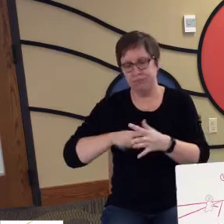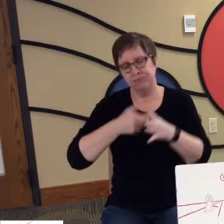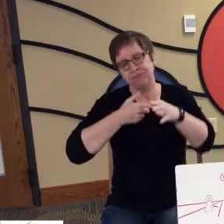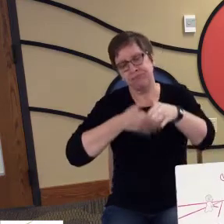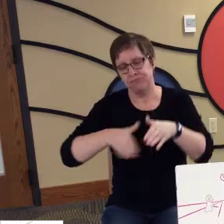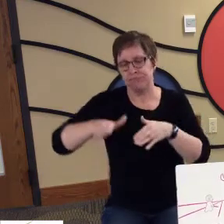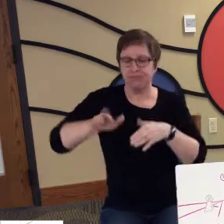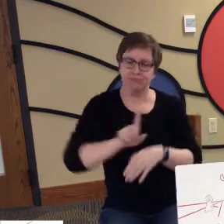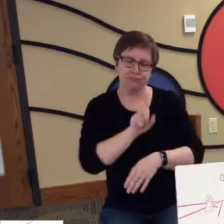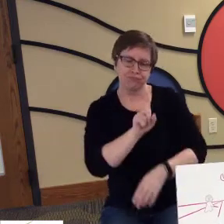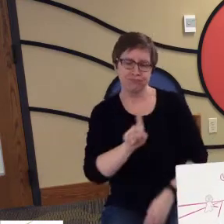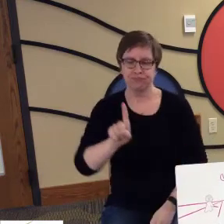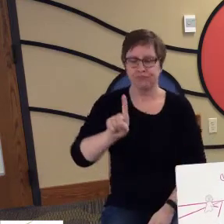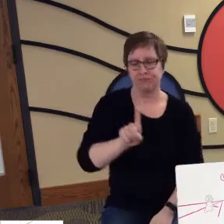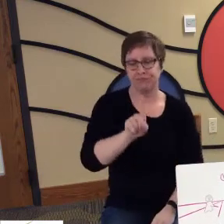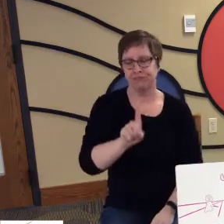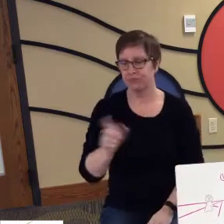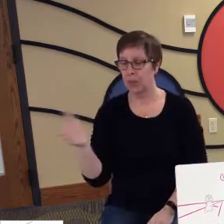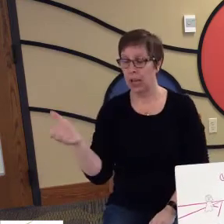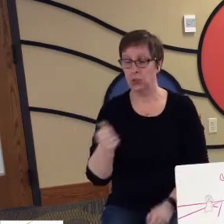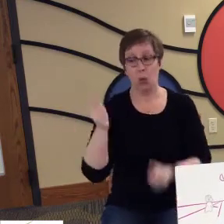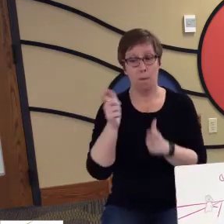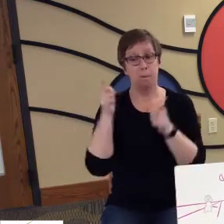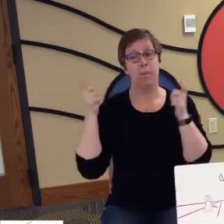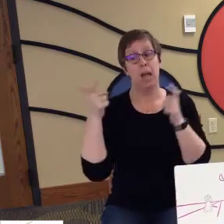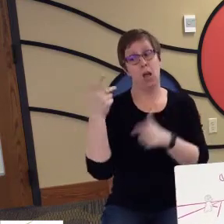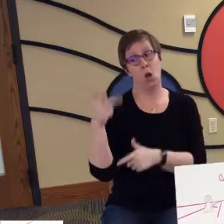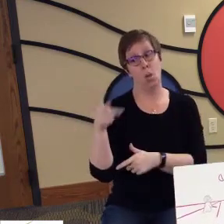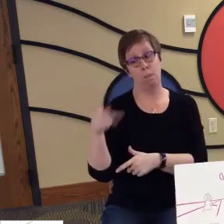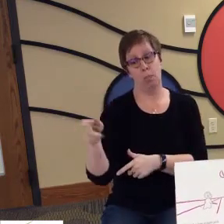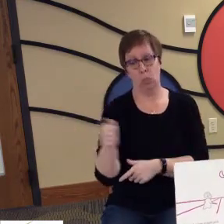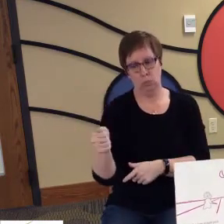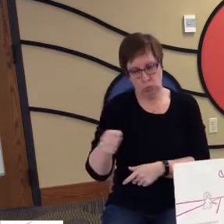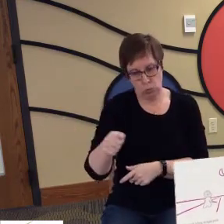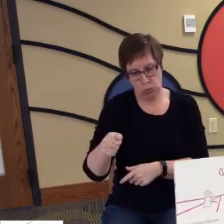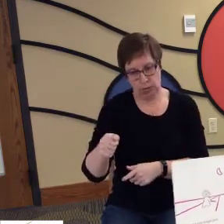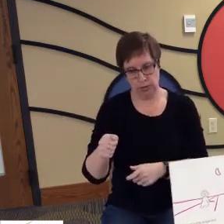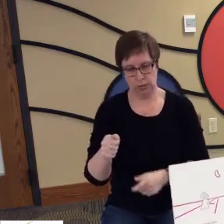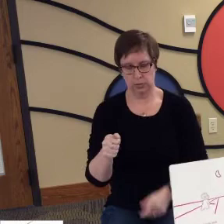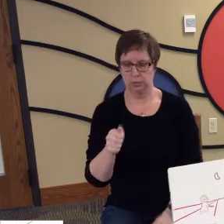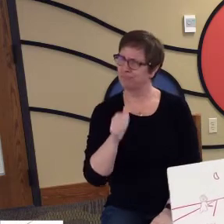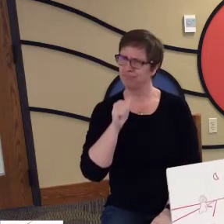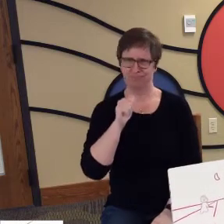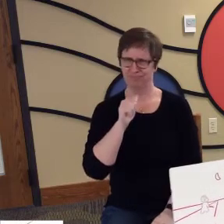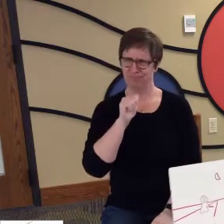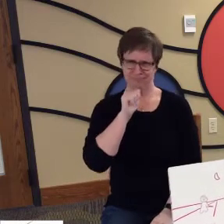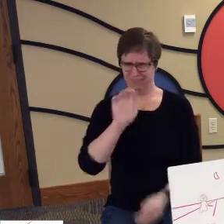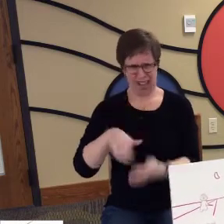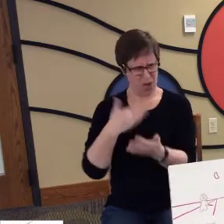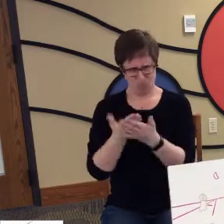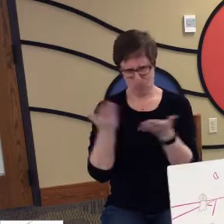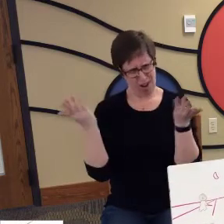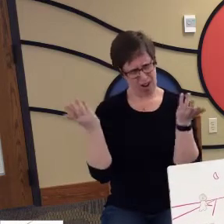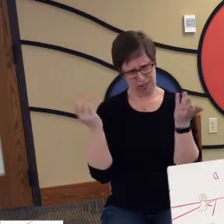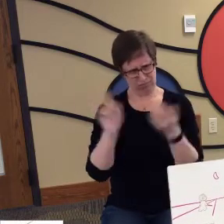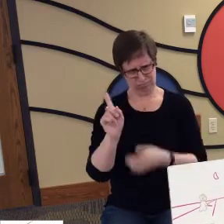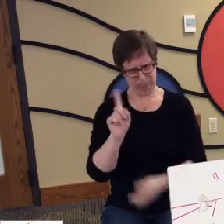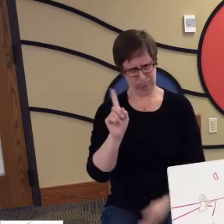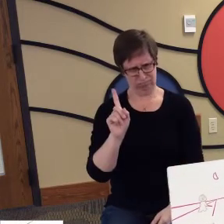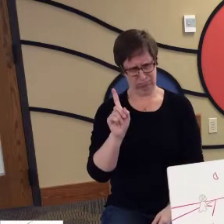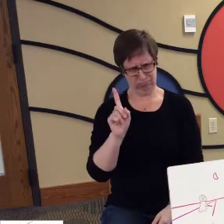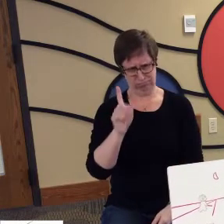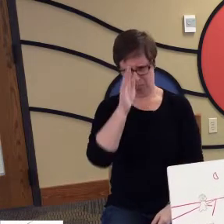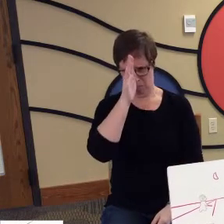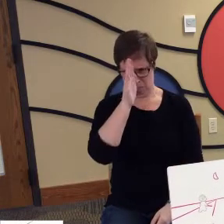walk, taking his big purple crayon with him. But he didn't seem to be getting anywhere on the long,